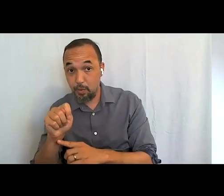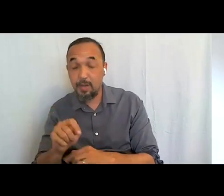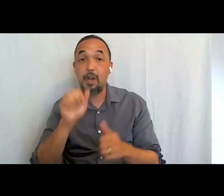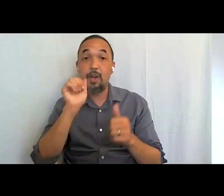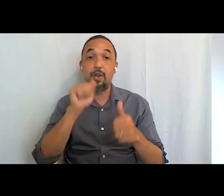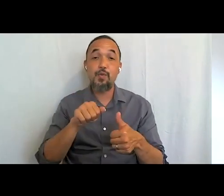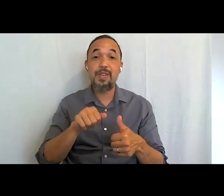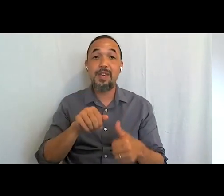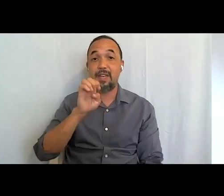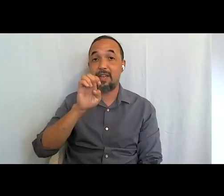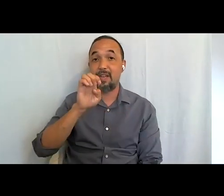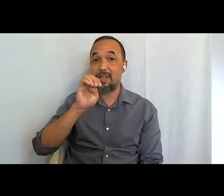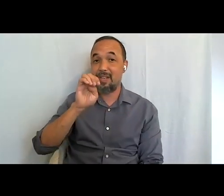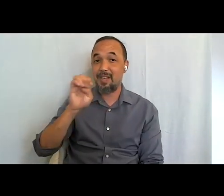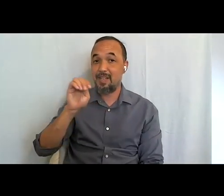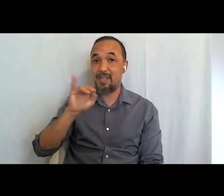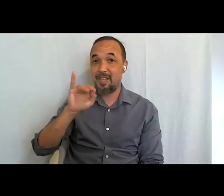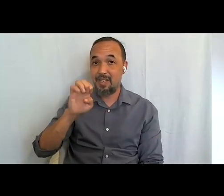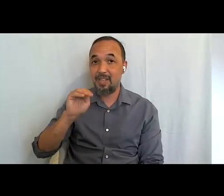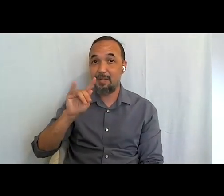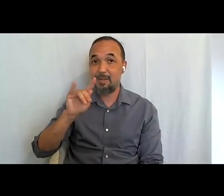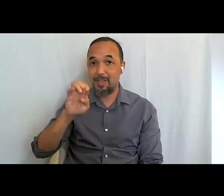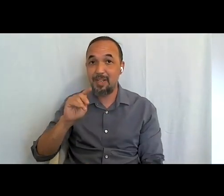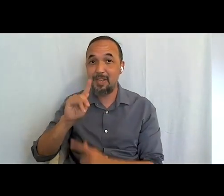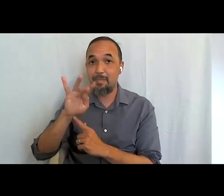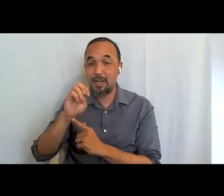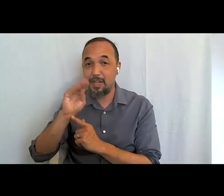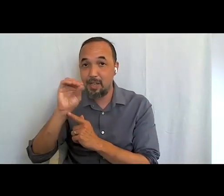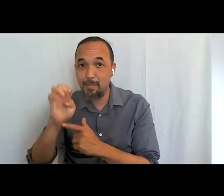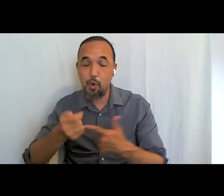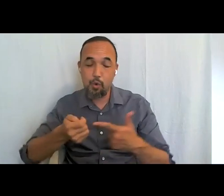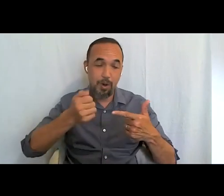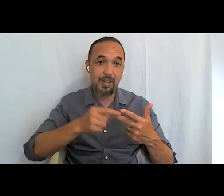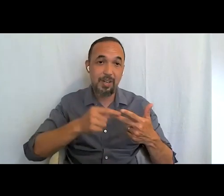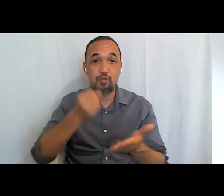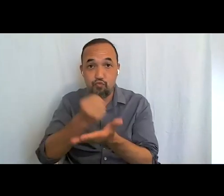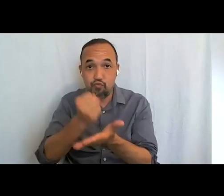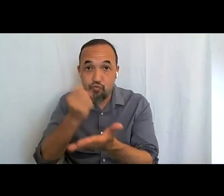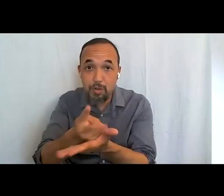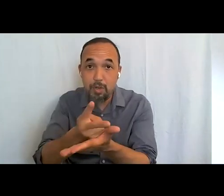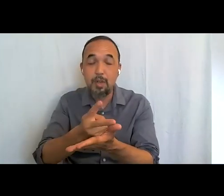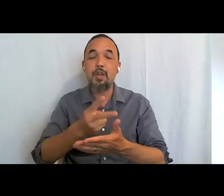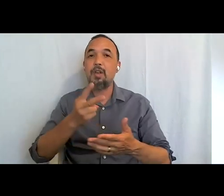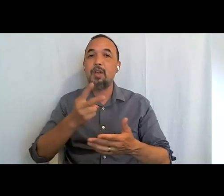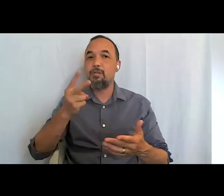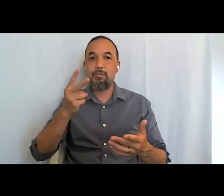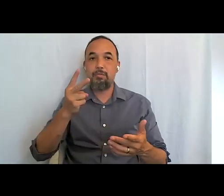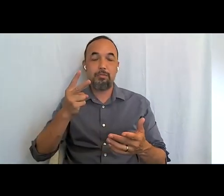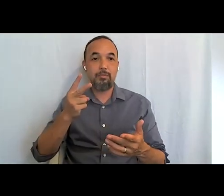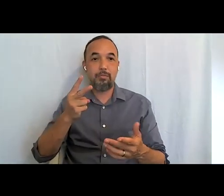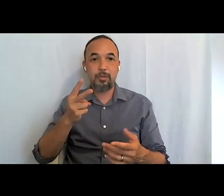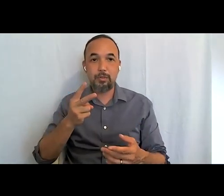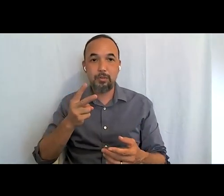There's coin tosses, there's Rochambeau, there's jello wrestling, there's grabby hands. Not grabby hands.